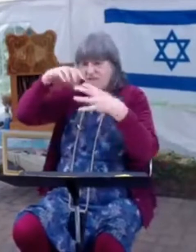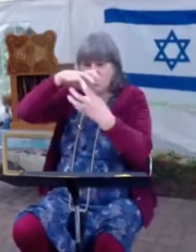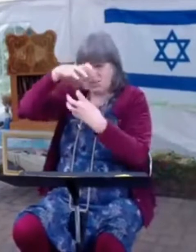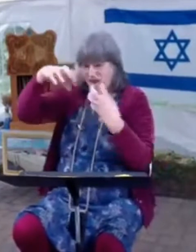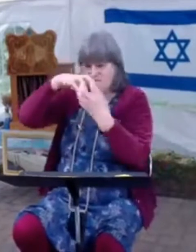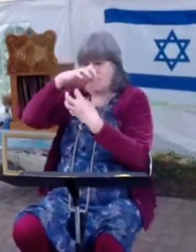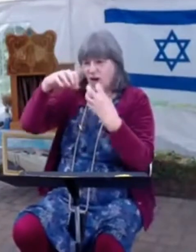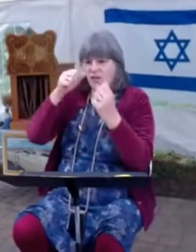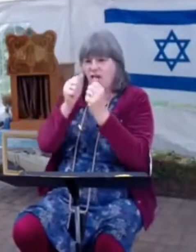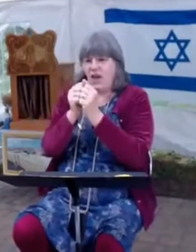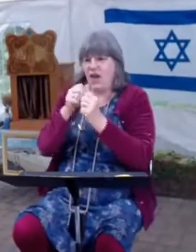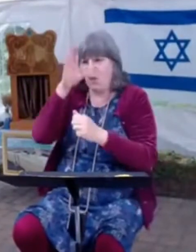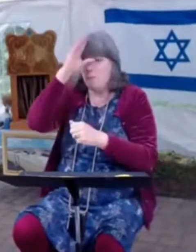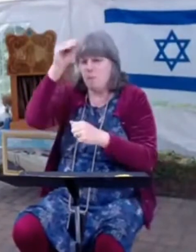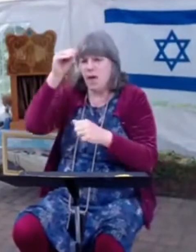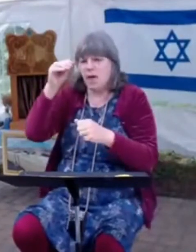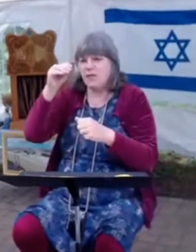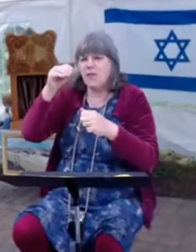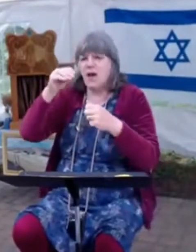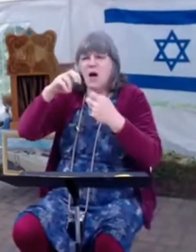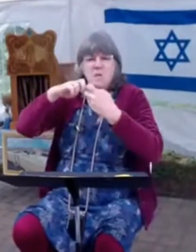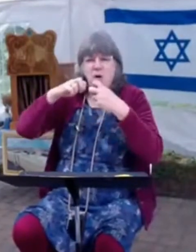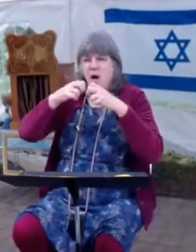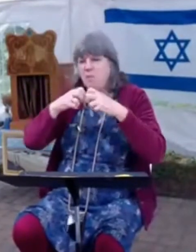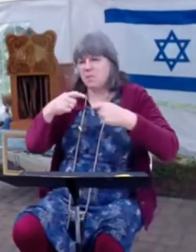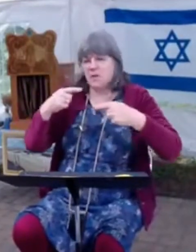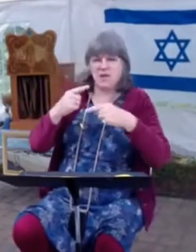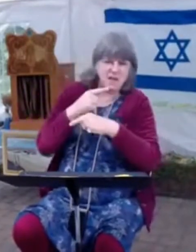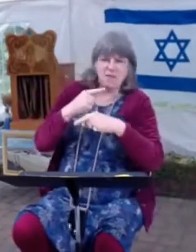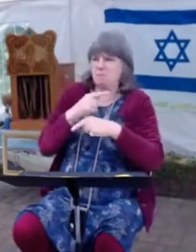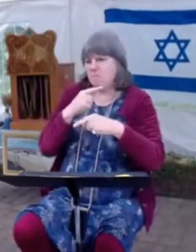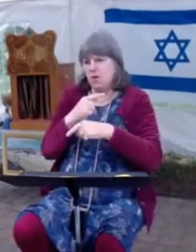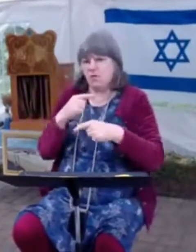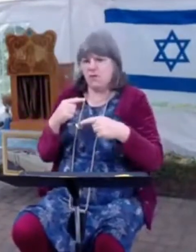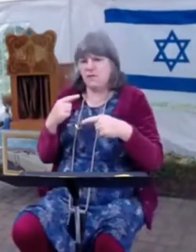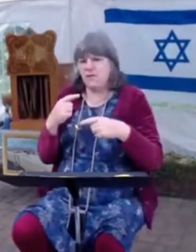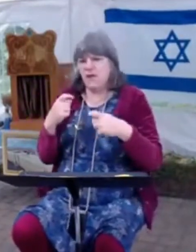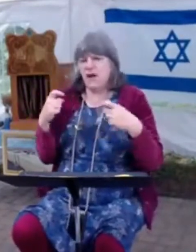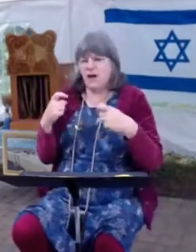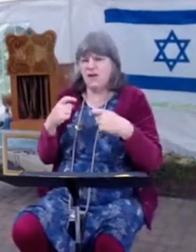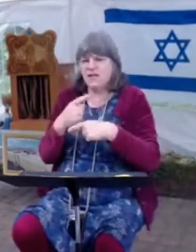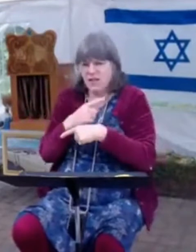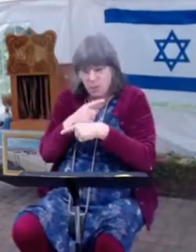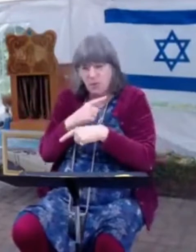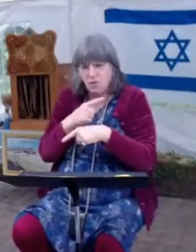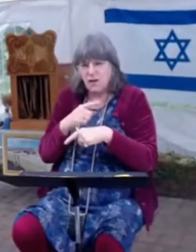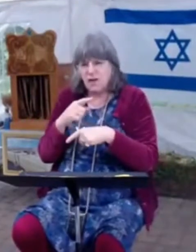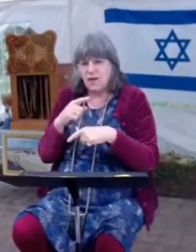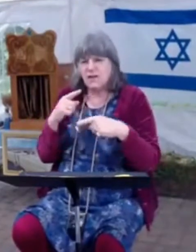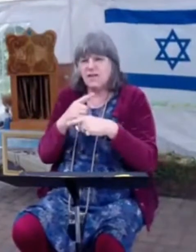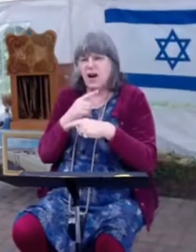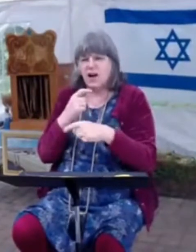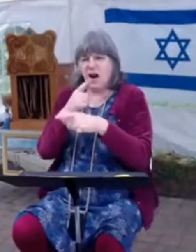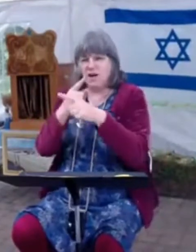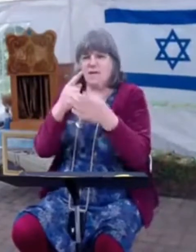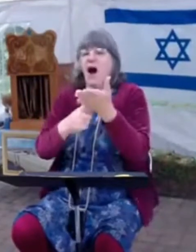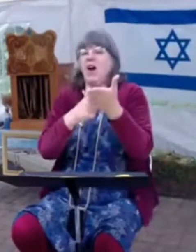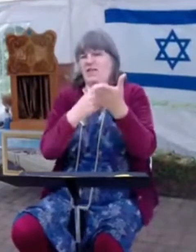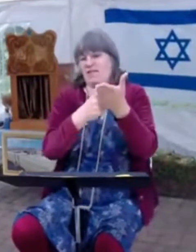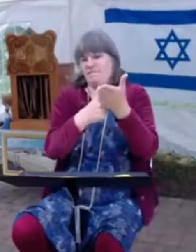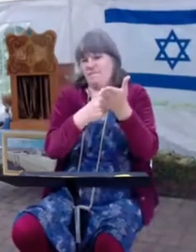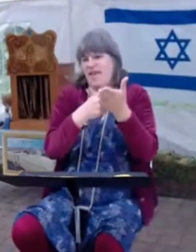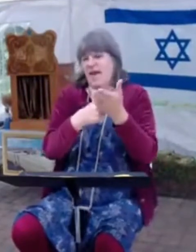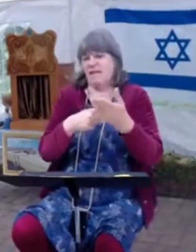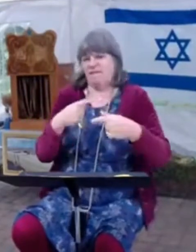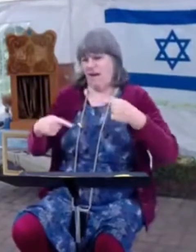Don't get involved in their religious and political issues, which automatically lead to